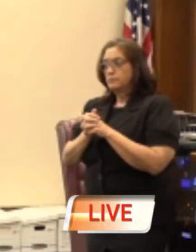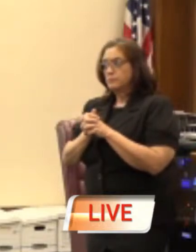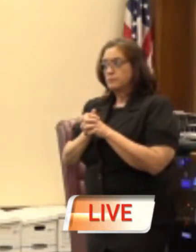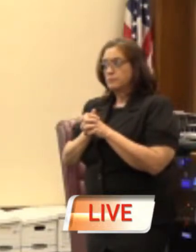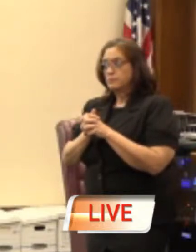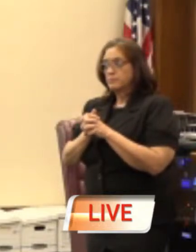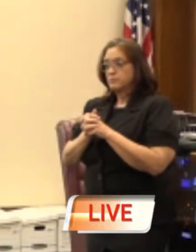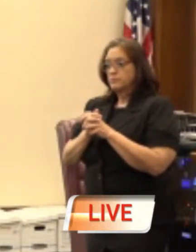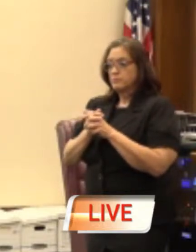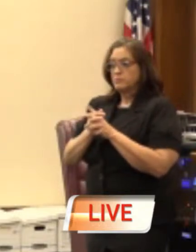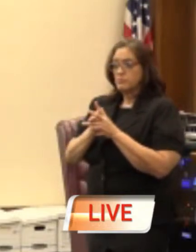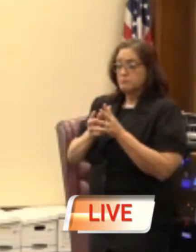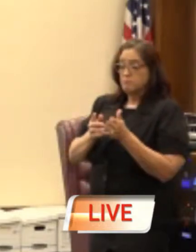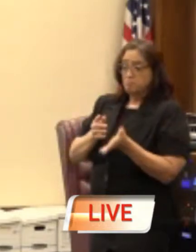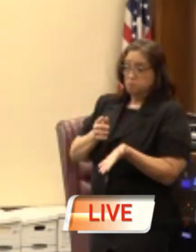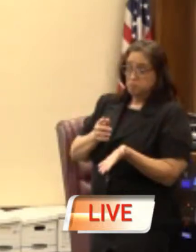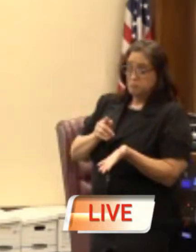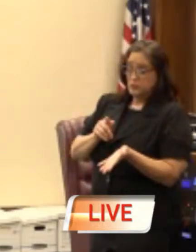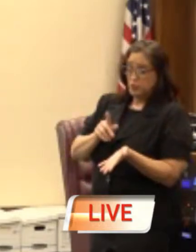Yes.